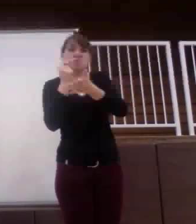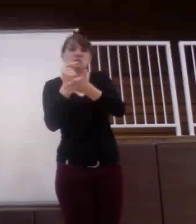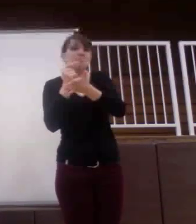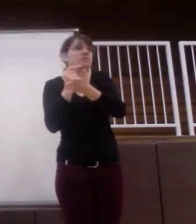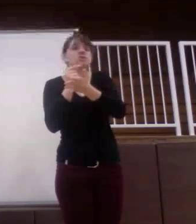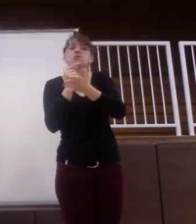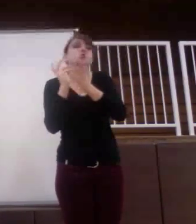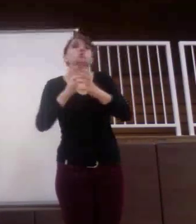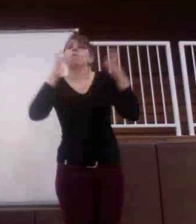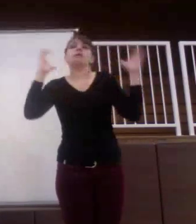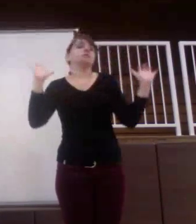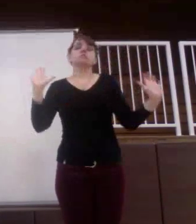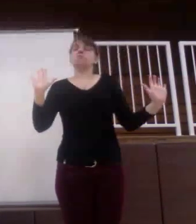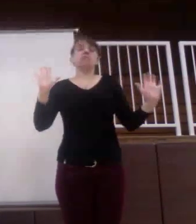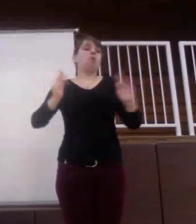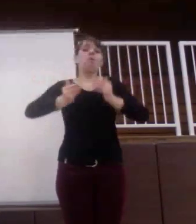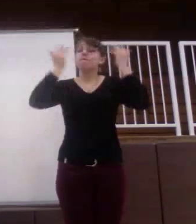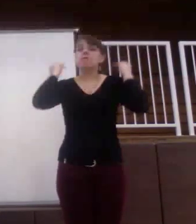and that's okay.